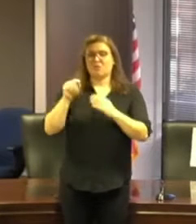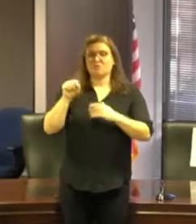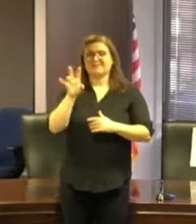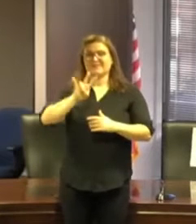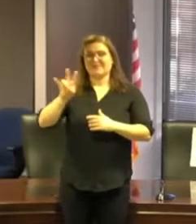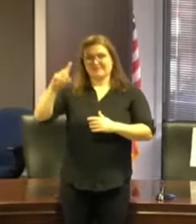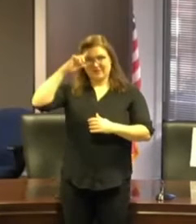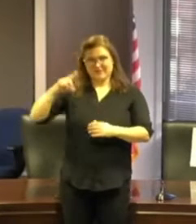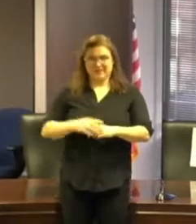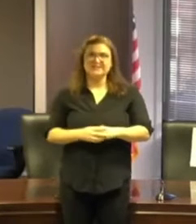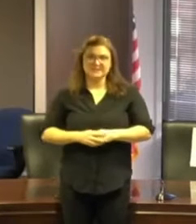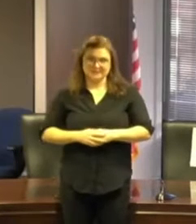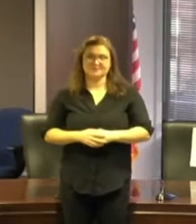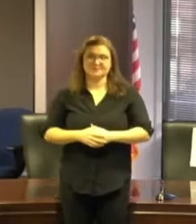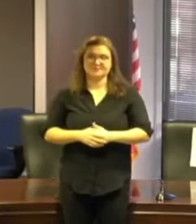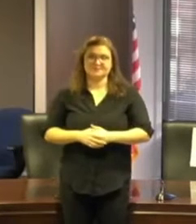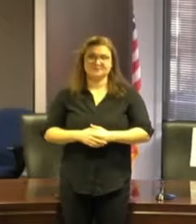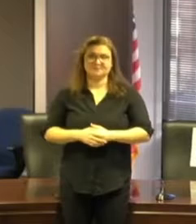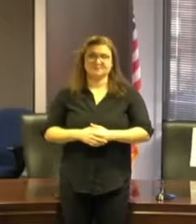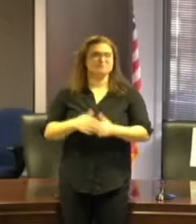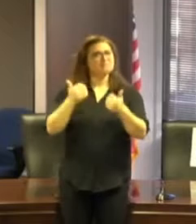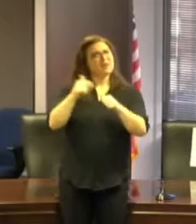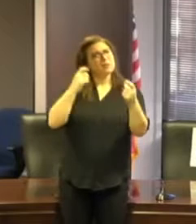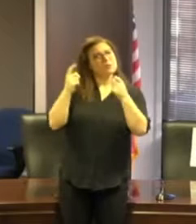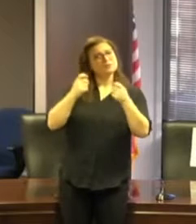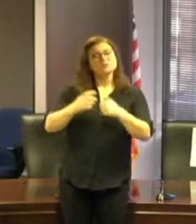$556.77. Are there any questions?